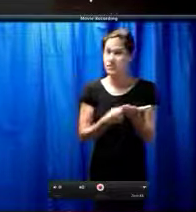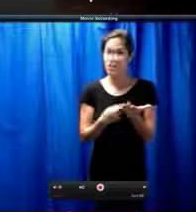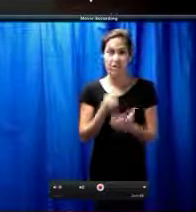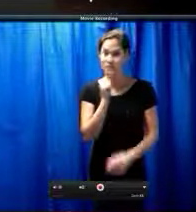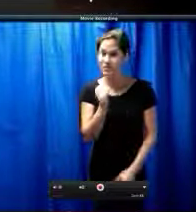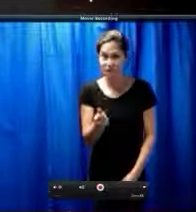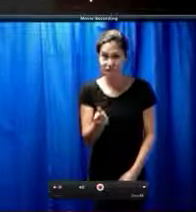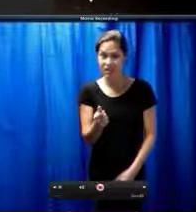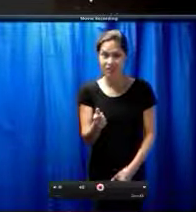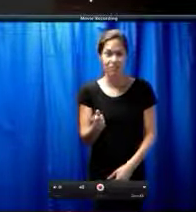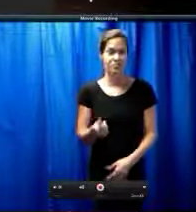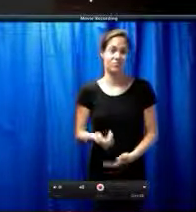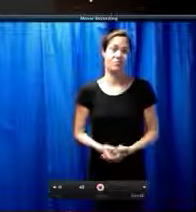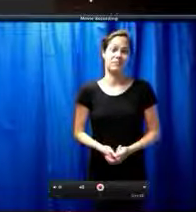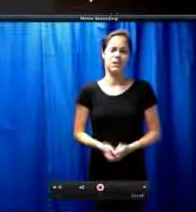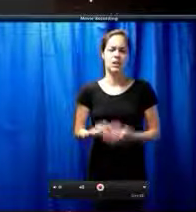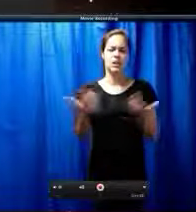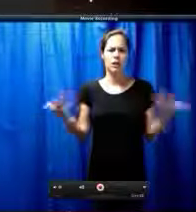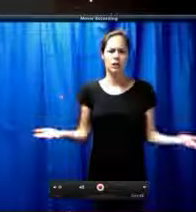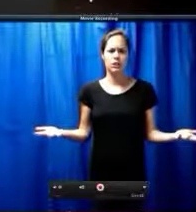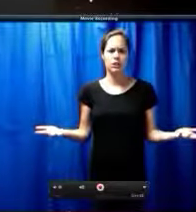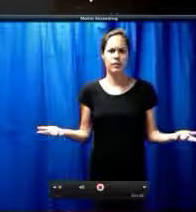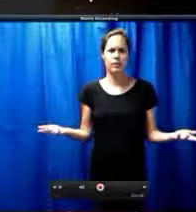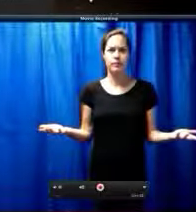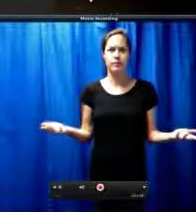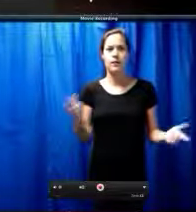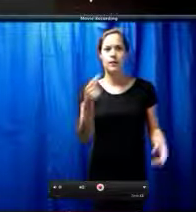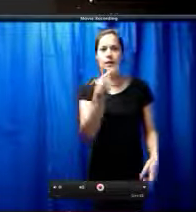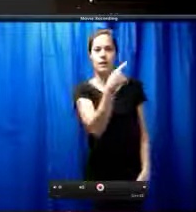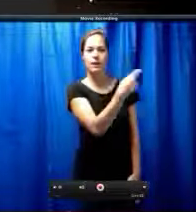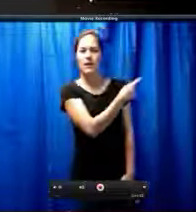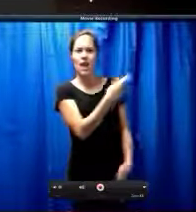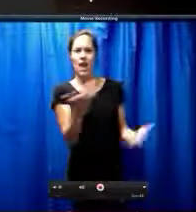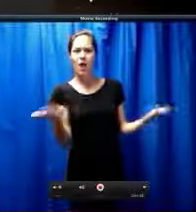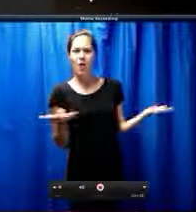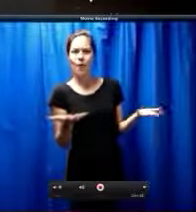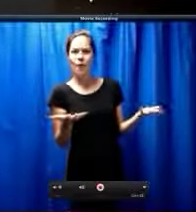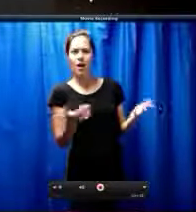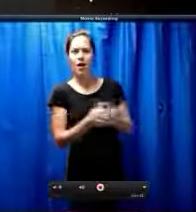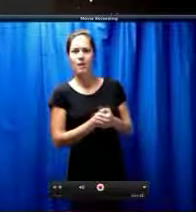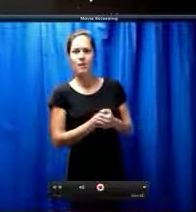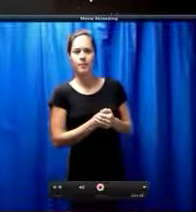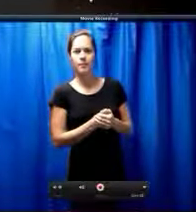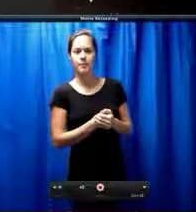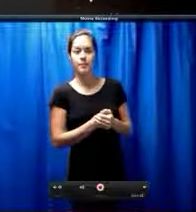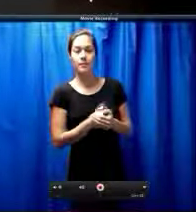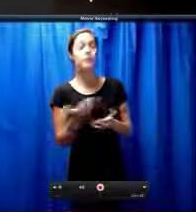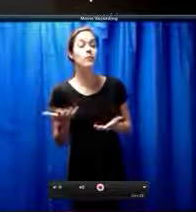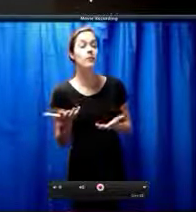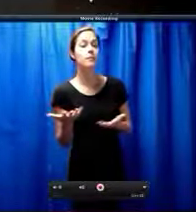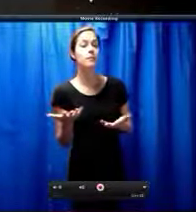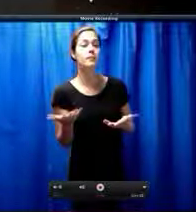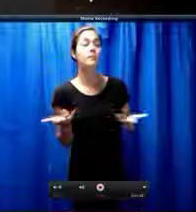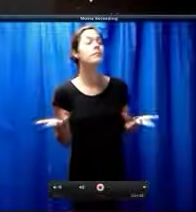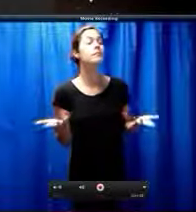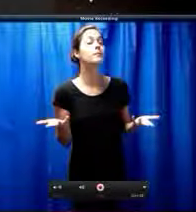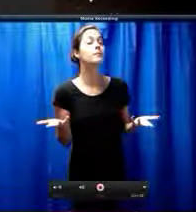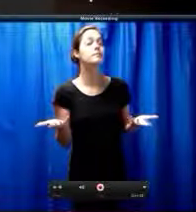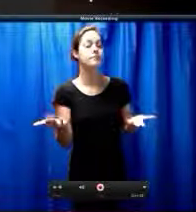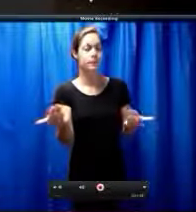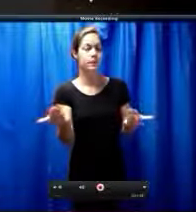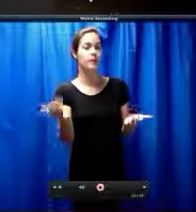So, what is that? Who can tell me? What is it? What is it? Nope,